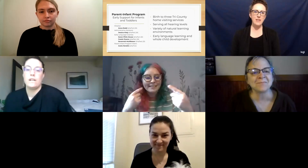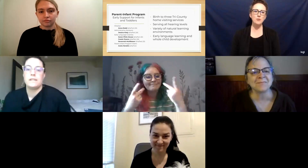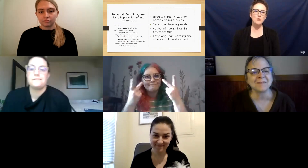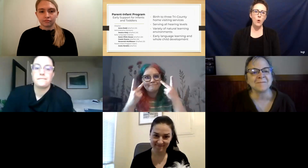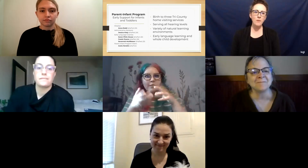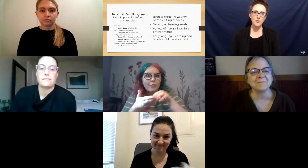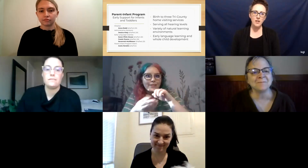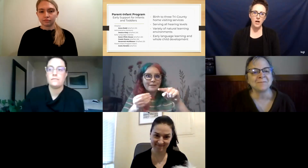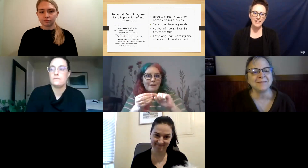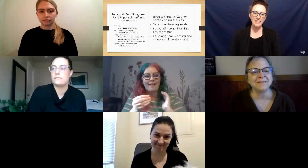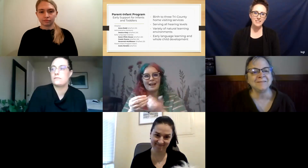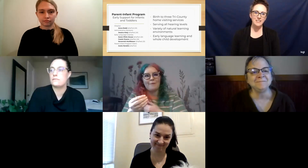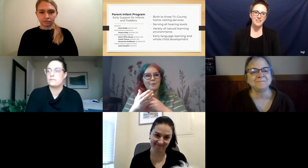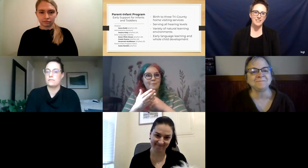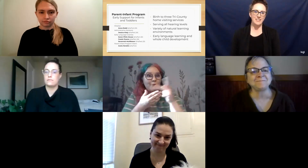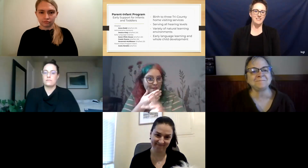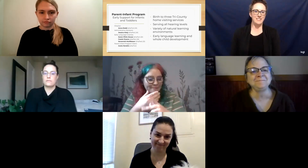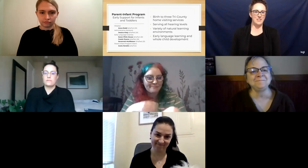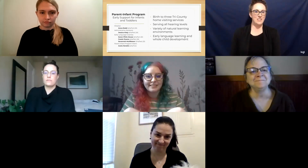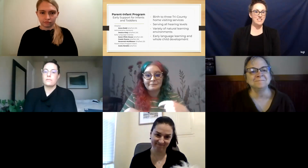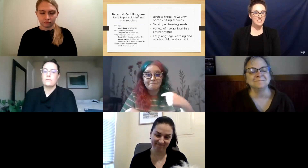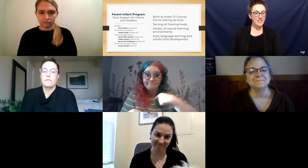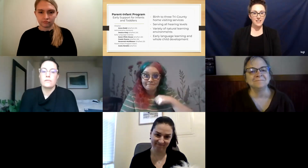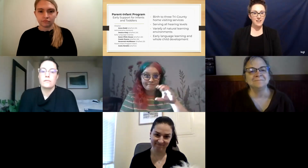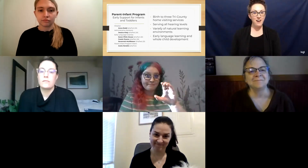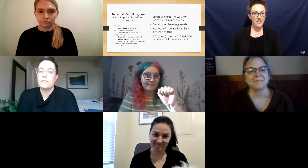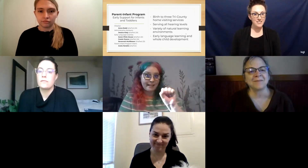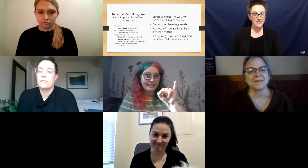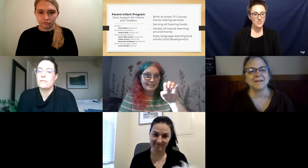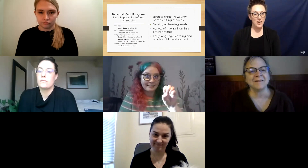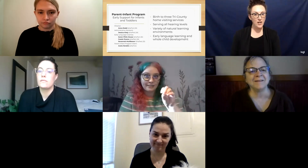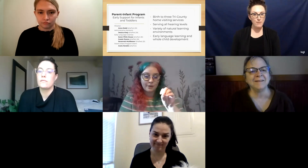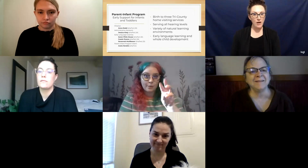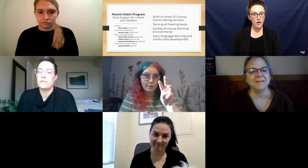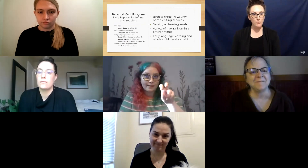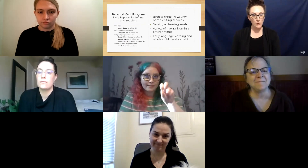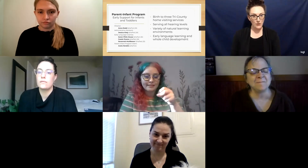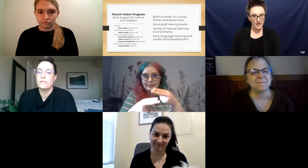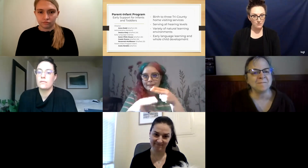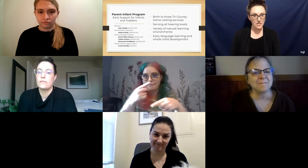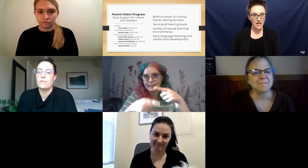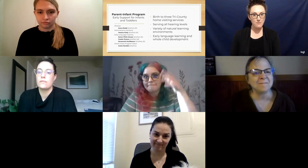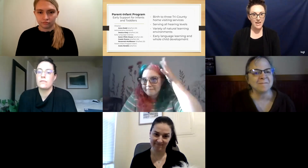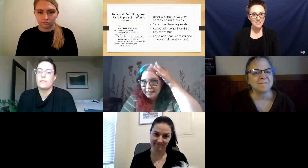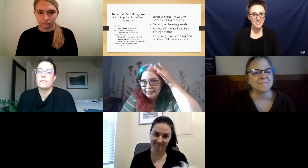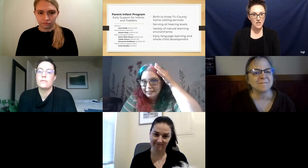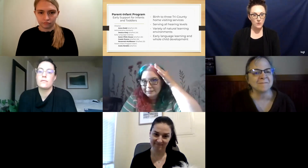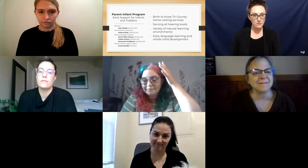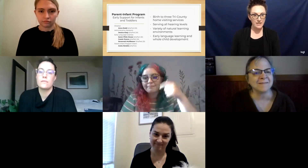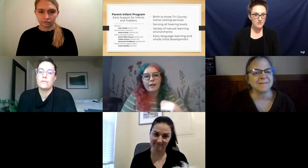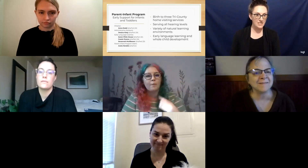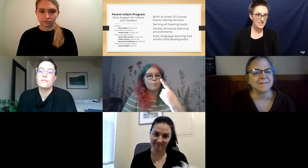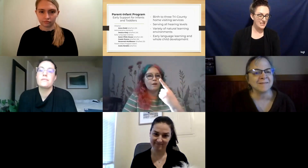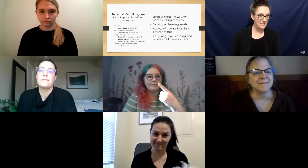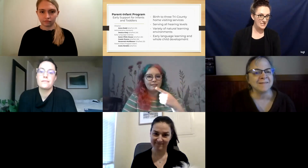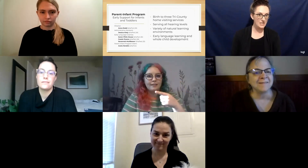Thank you so much for coming to see us share about our programs. I am Cassie Owens. My